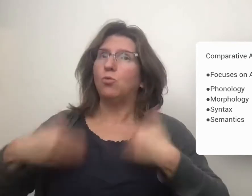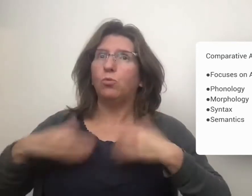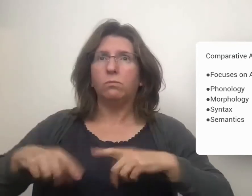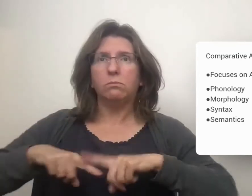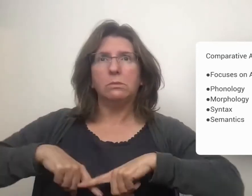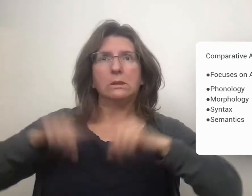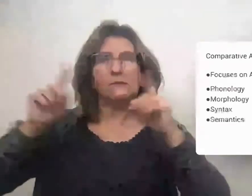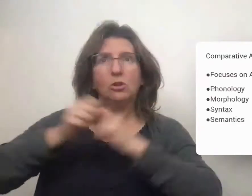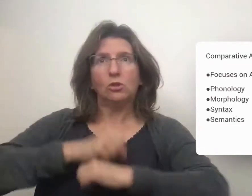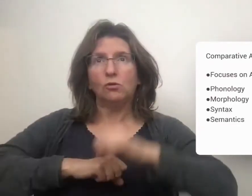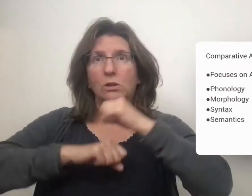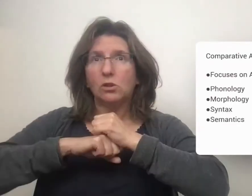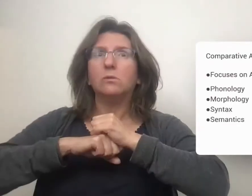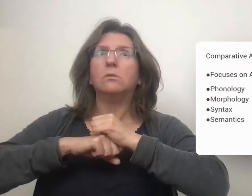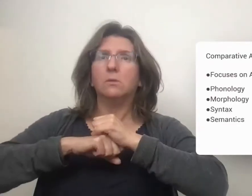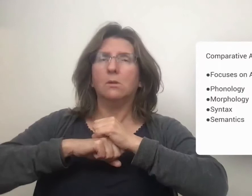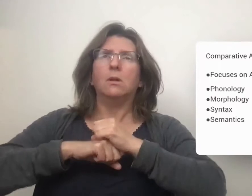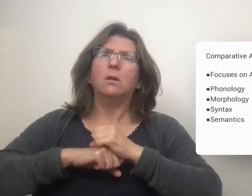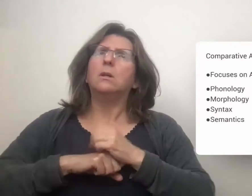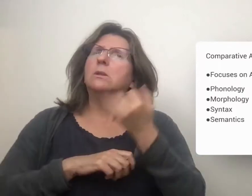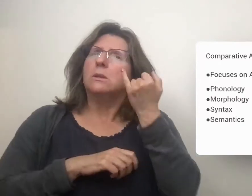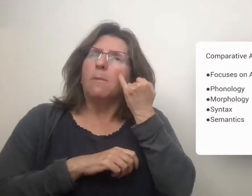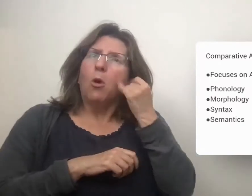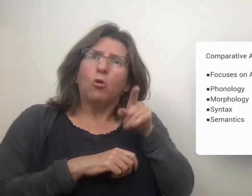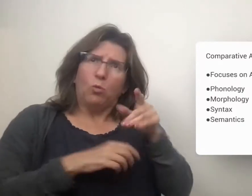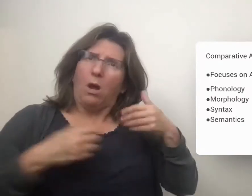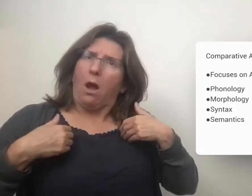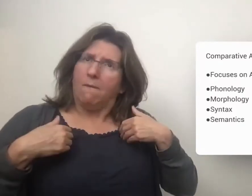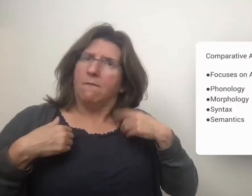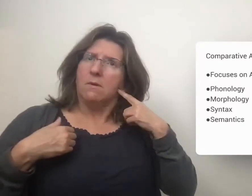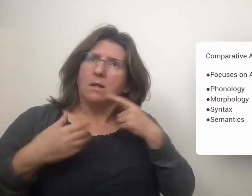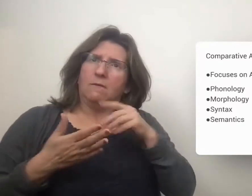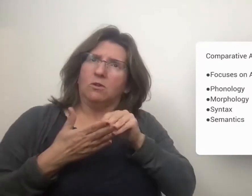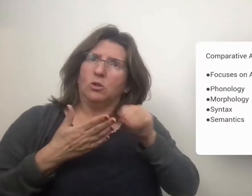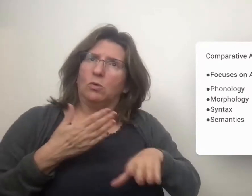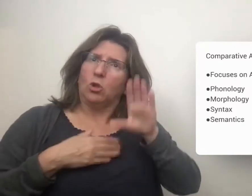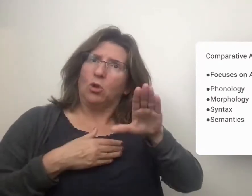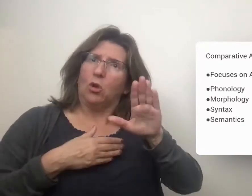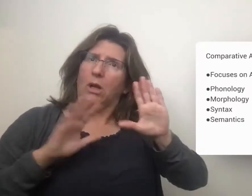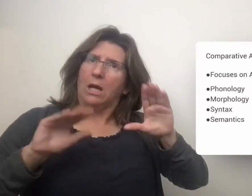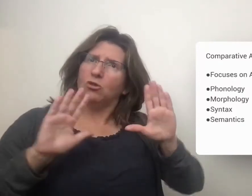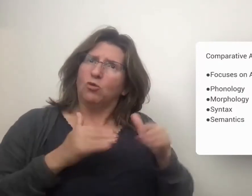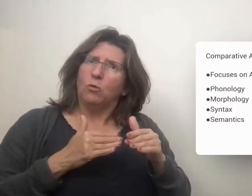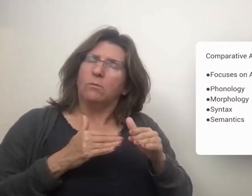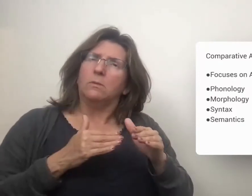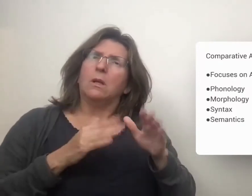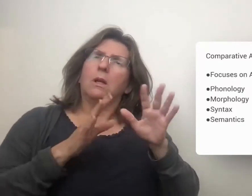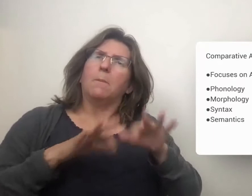The linguistic structure of these two languages are very different. This is particularly important because at some